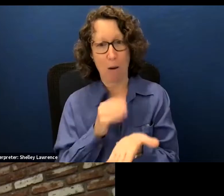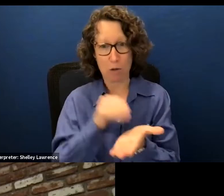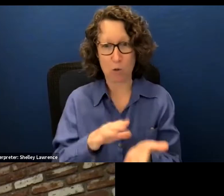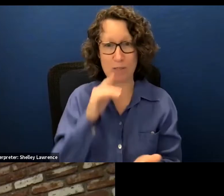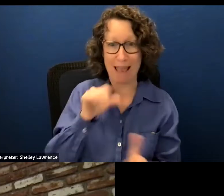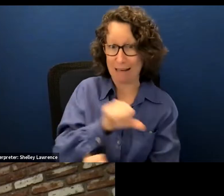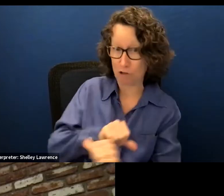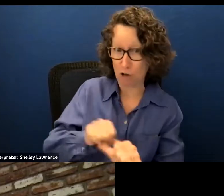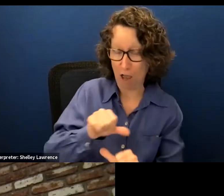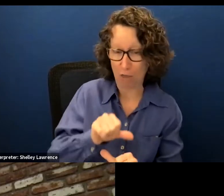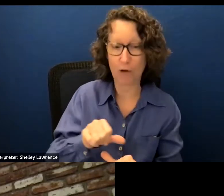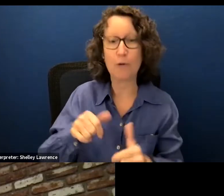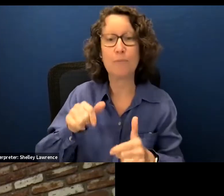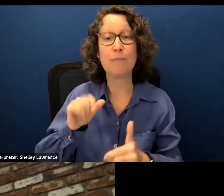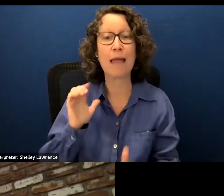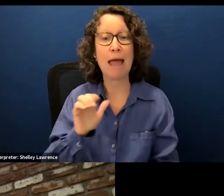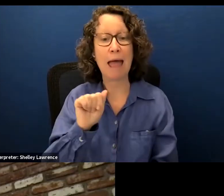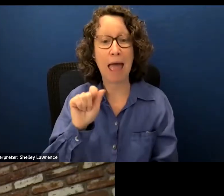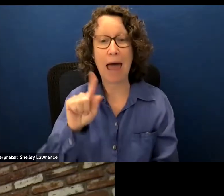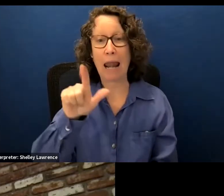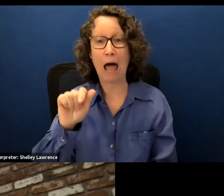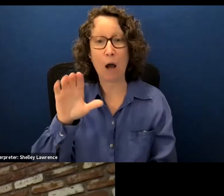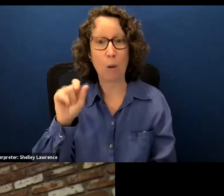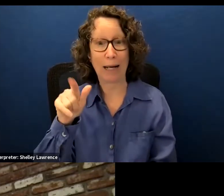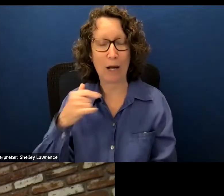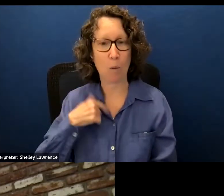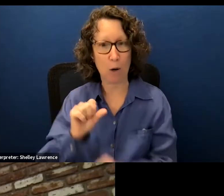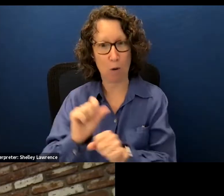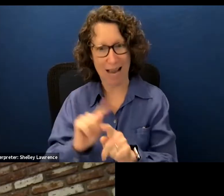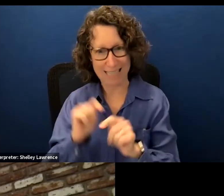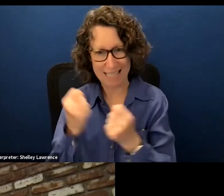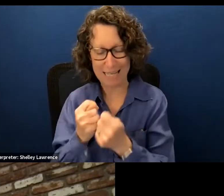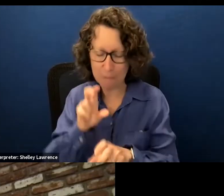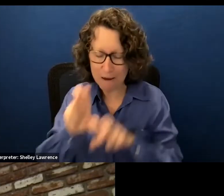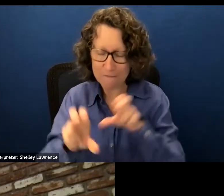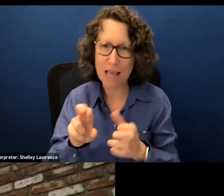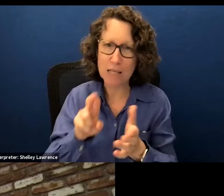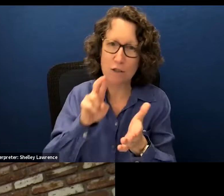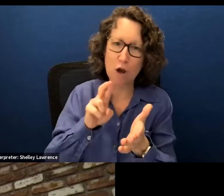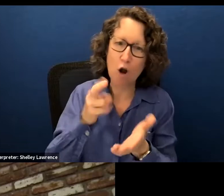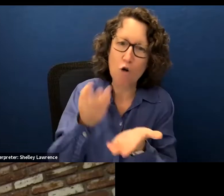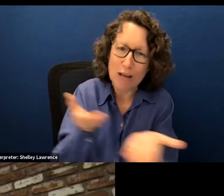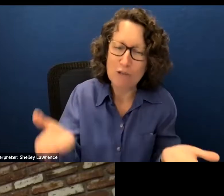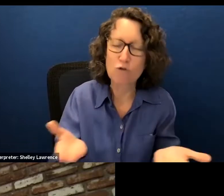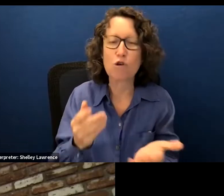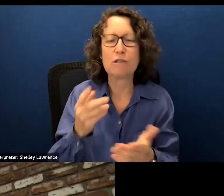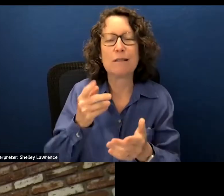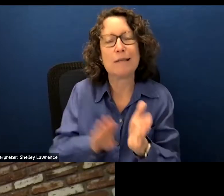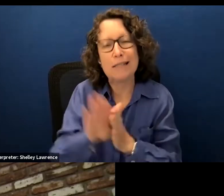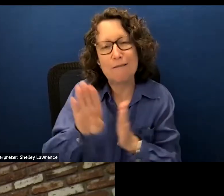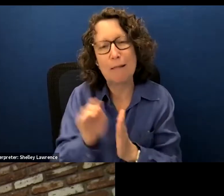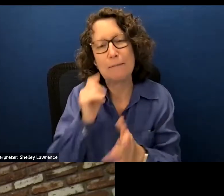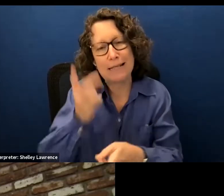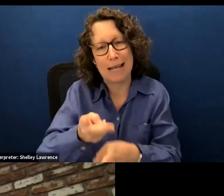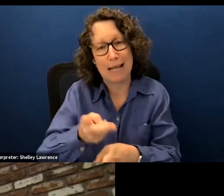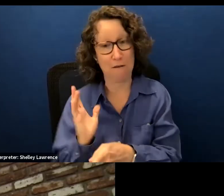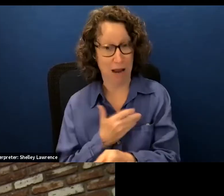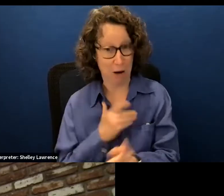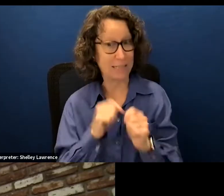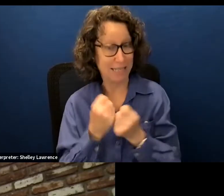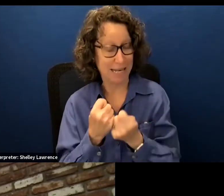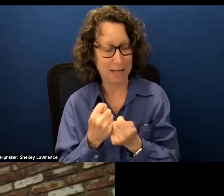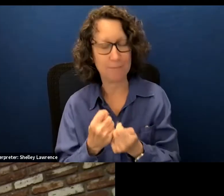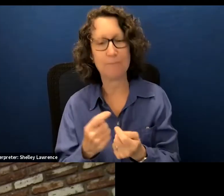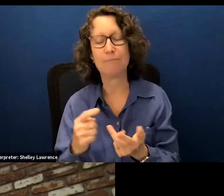other. At La Colina, we work as a team and invest resources in developing and taking care of our team. We